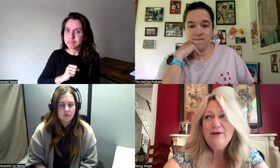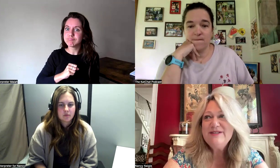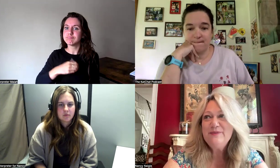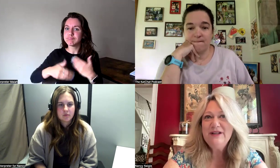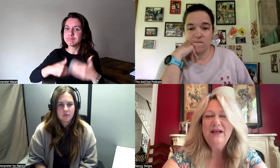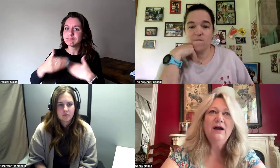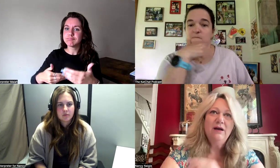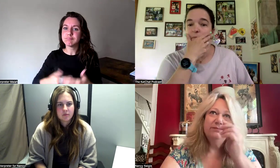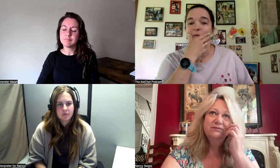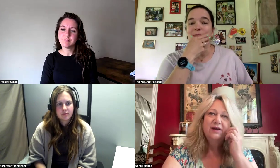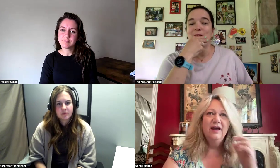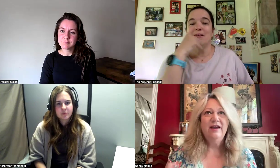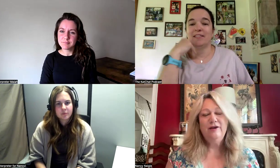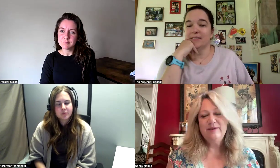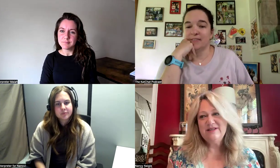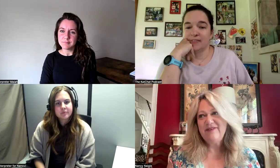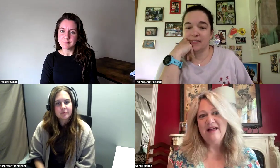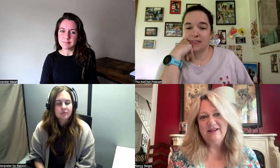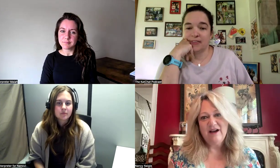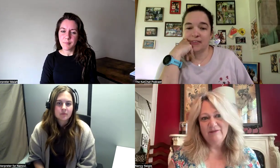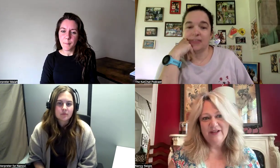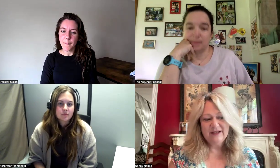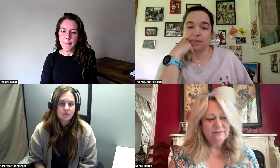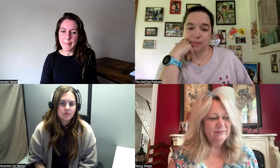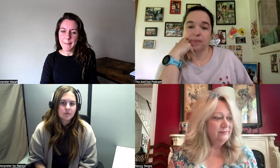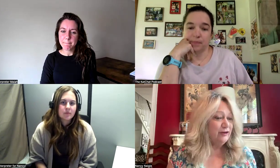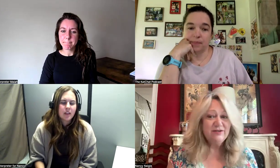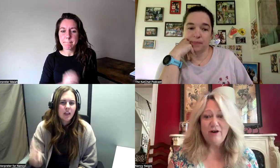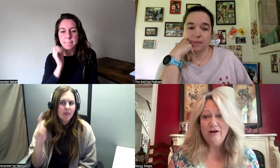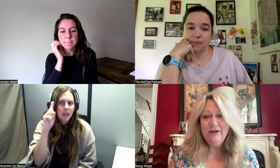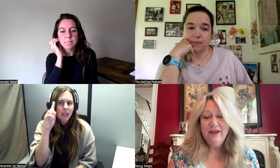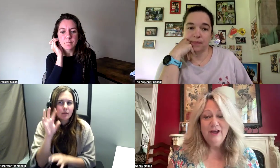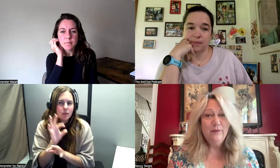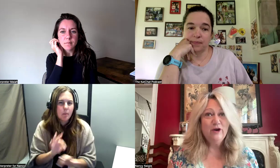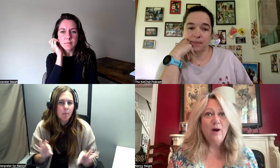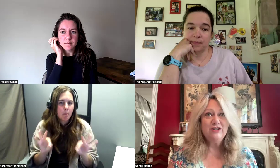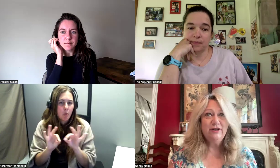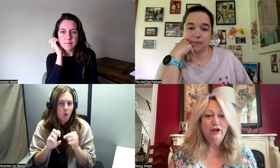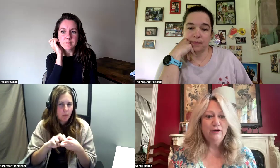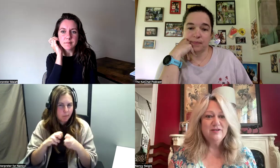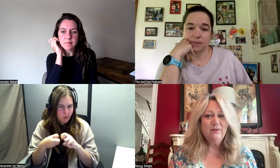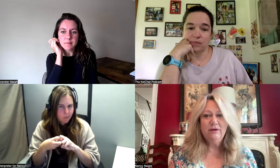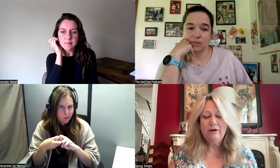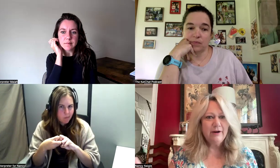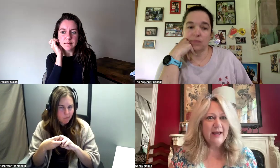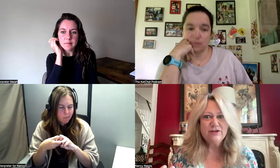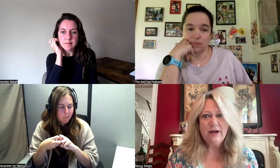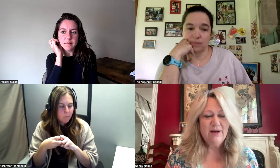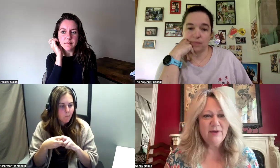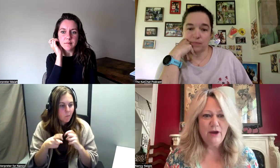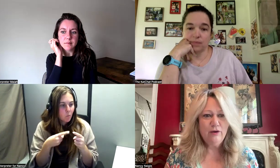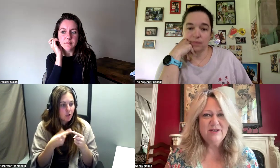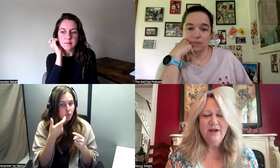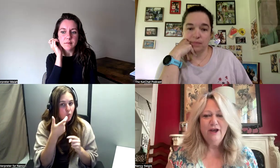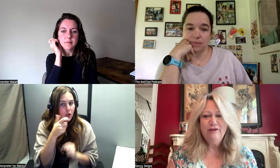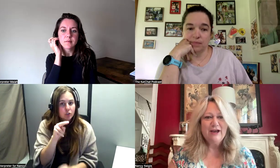Well, I thought it was a really, I think it was a valid conflict. First of all, when you're watching the news and hurricanes are coming